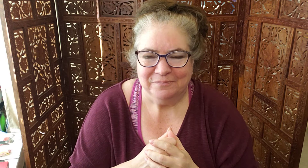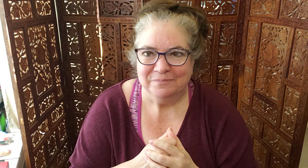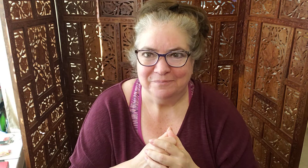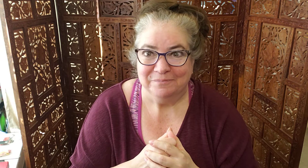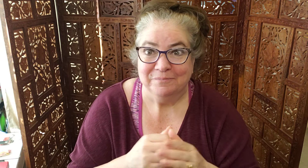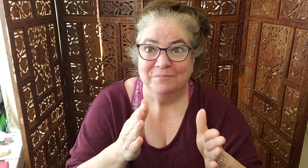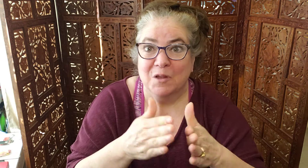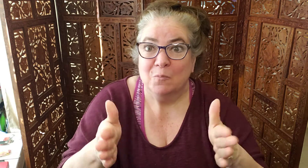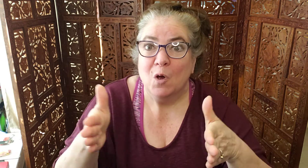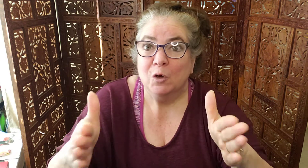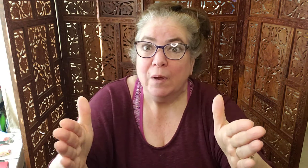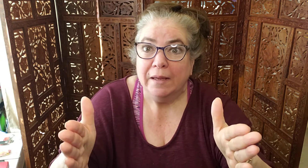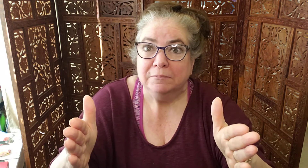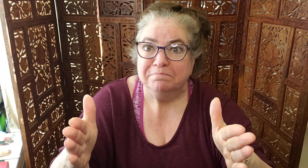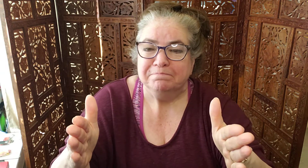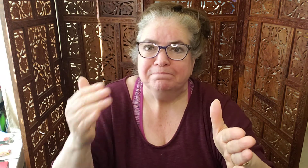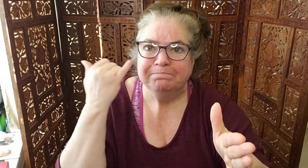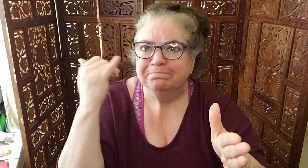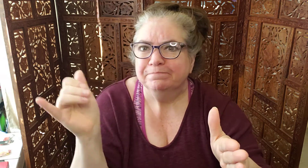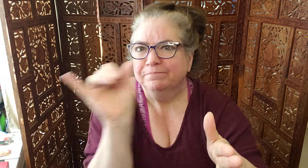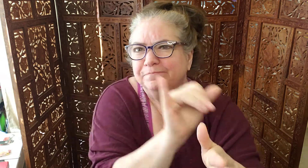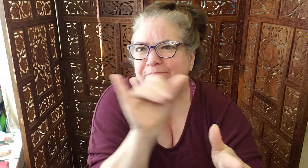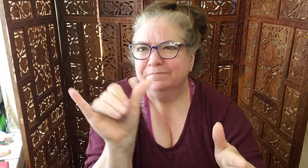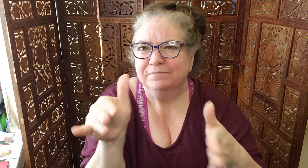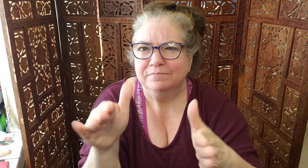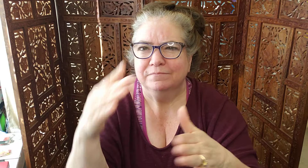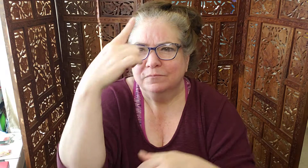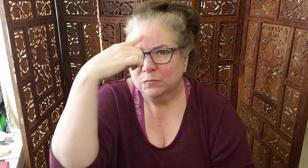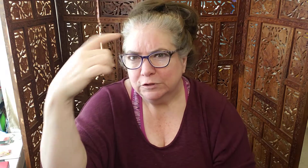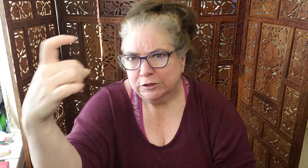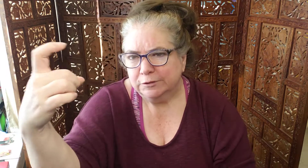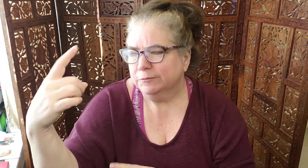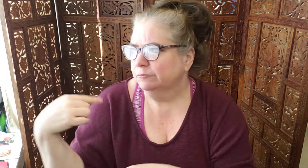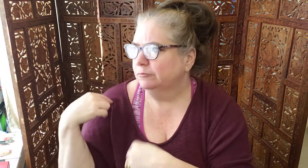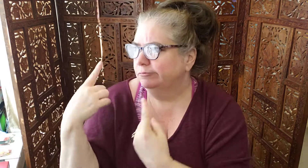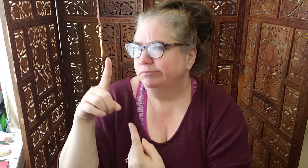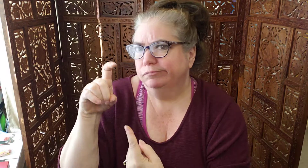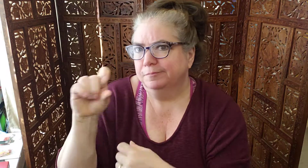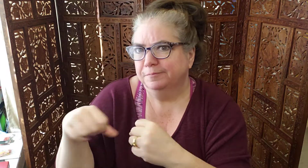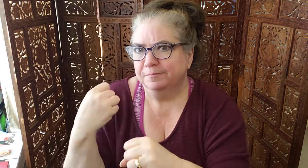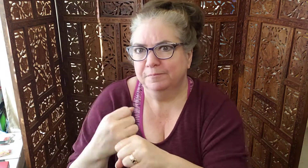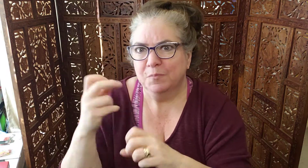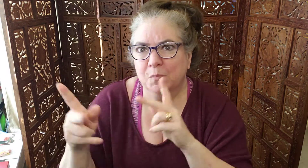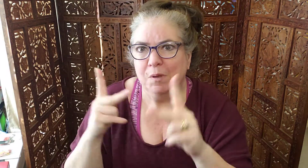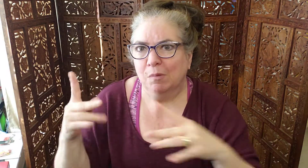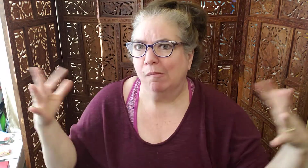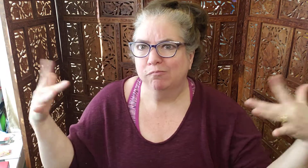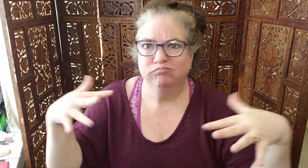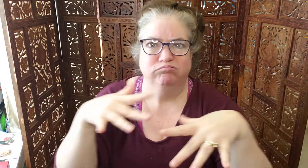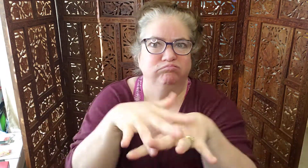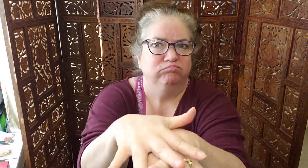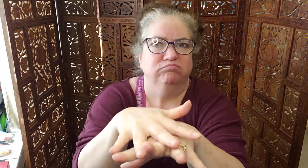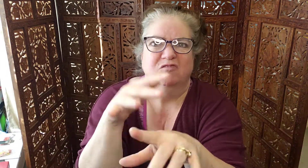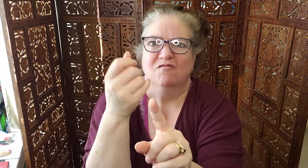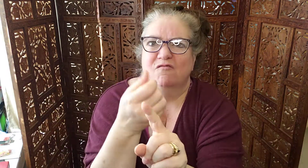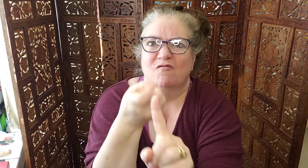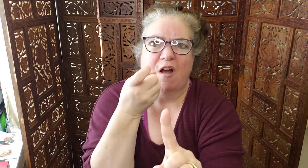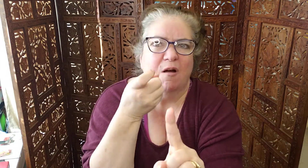Broadway is the street of dreams. And over the last 100 years, people have come here from every corner of the globe hoping to make their dreams